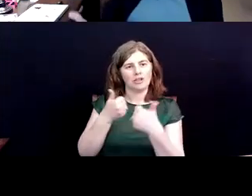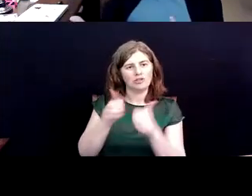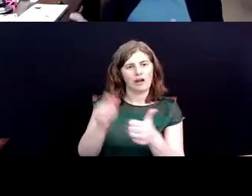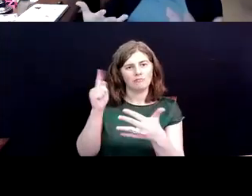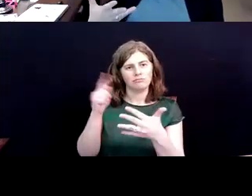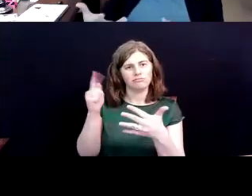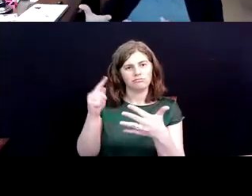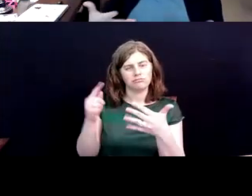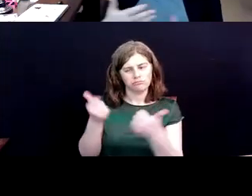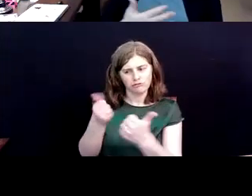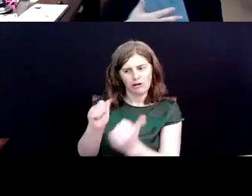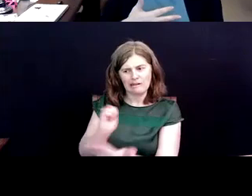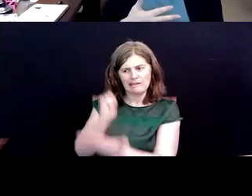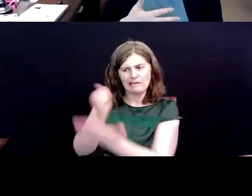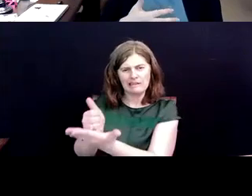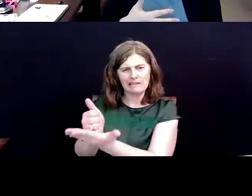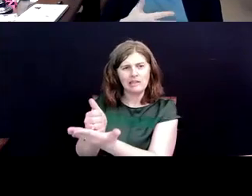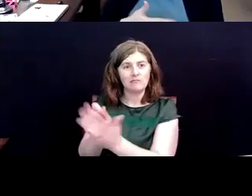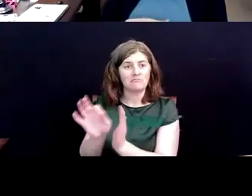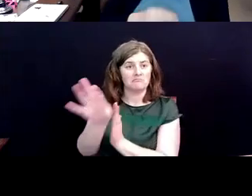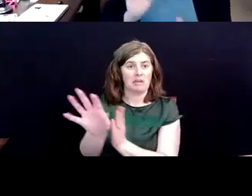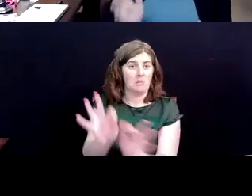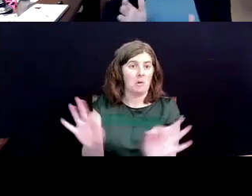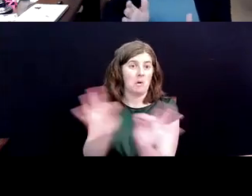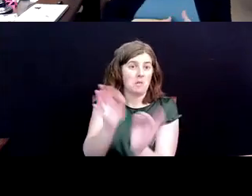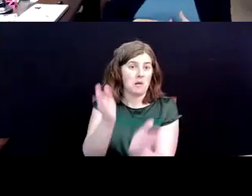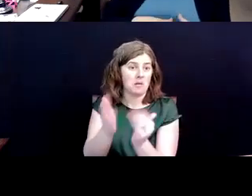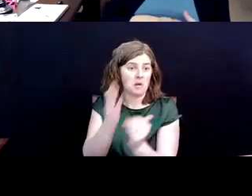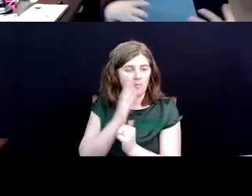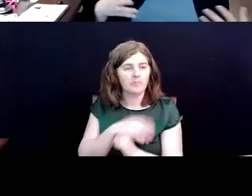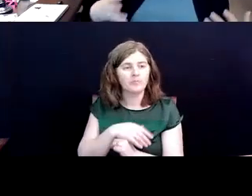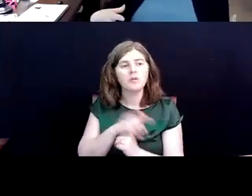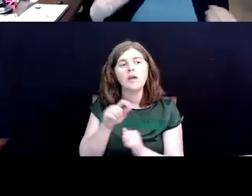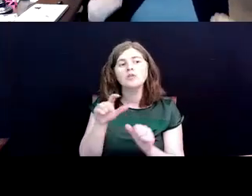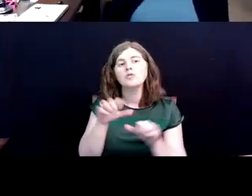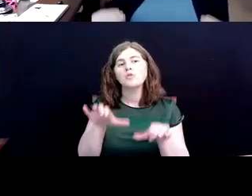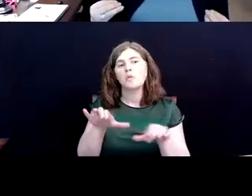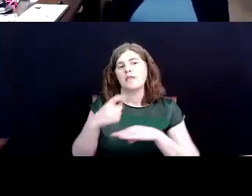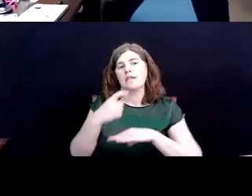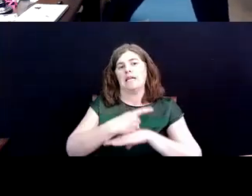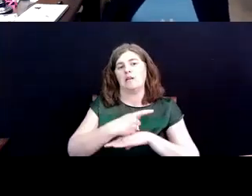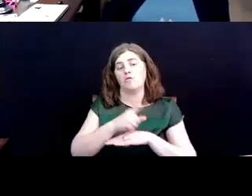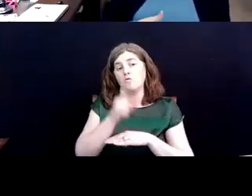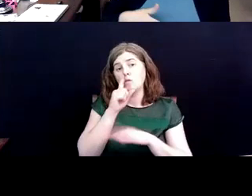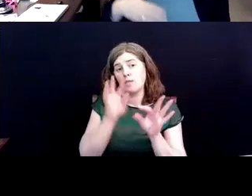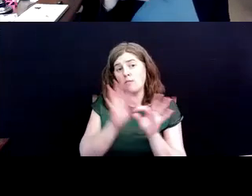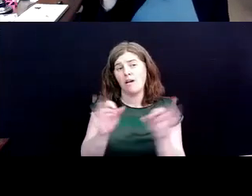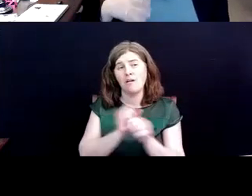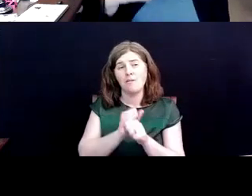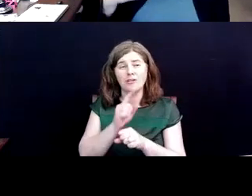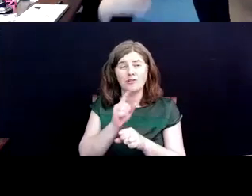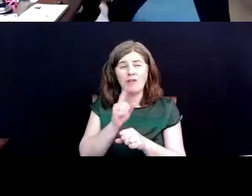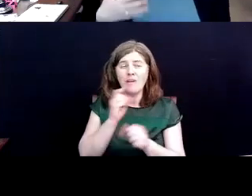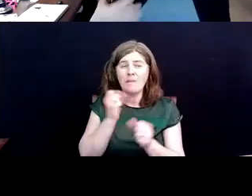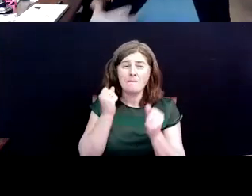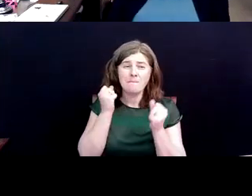can be a pretty important little nugget of information. Other things that you can do during the daytime really matter, making sure that you're getting lots